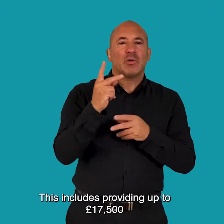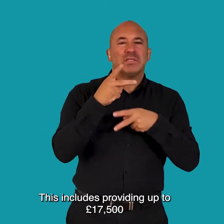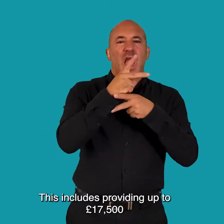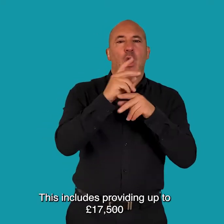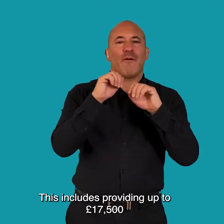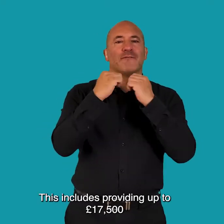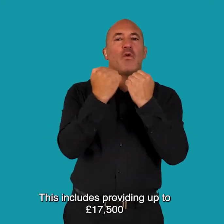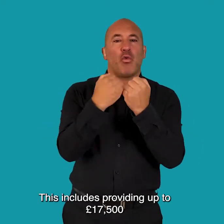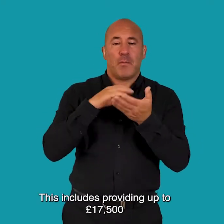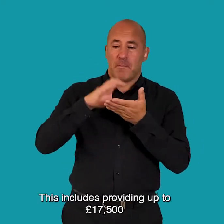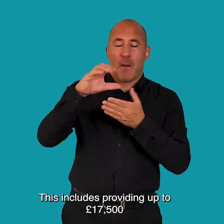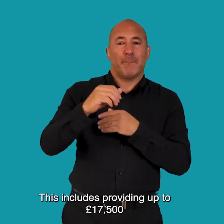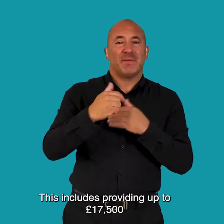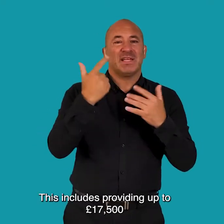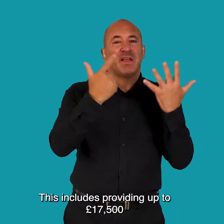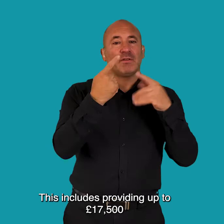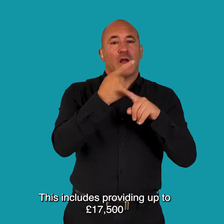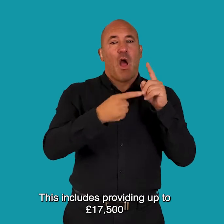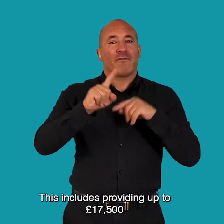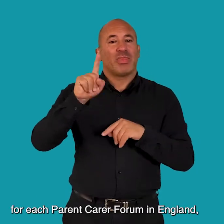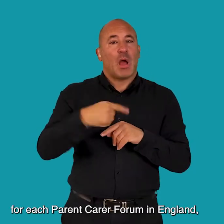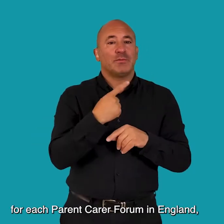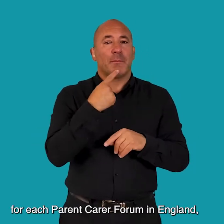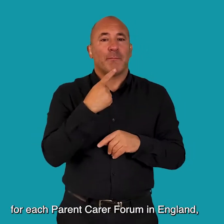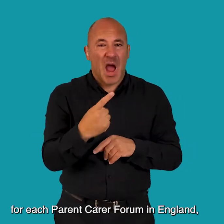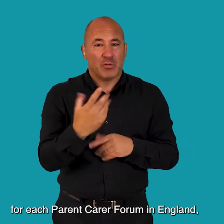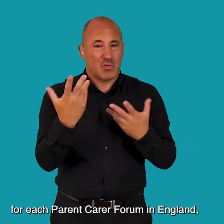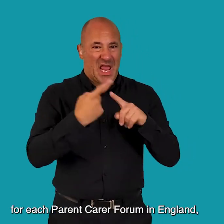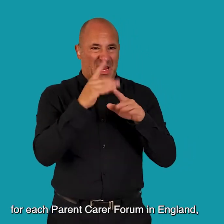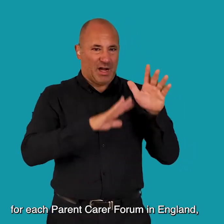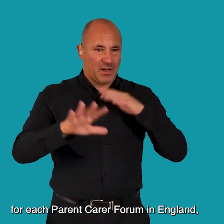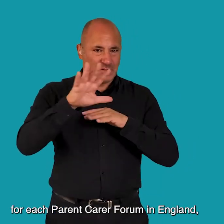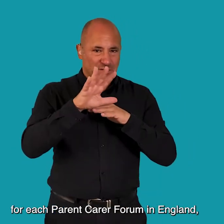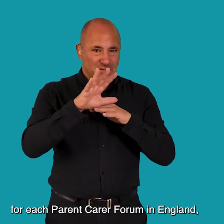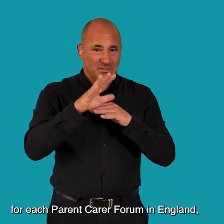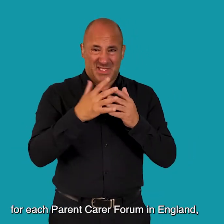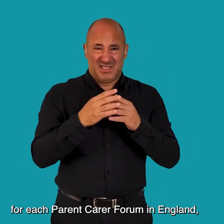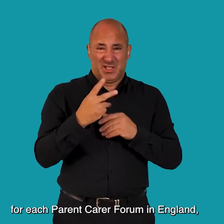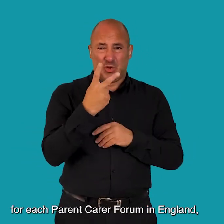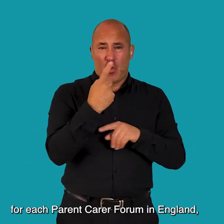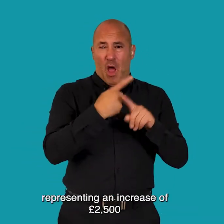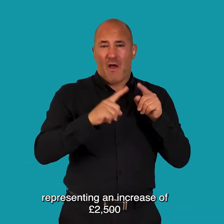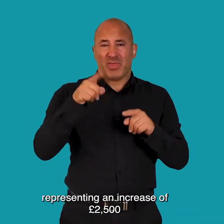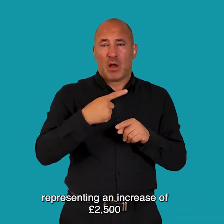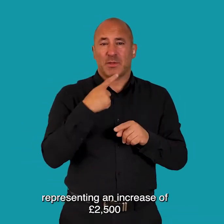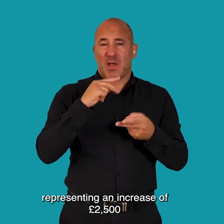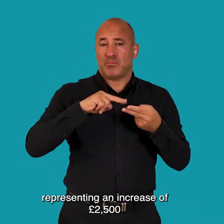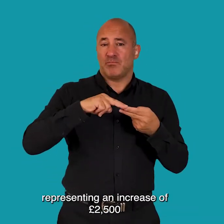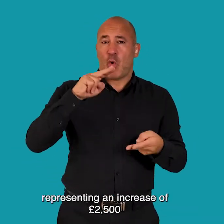to £17,500 for each parent carer forum in England, representing an increase